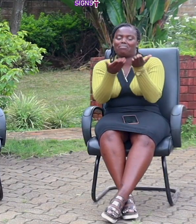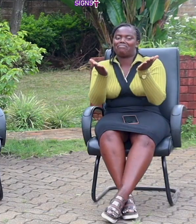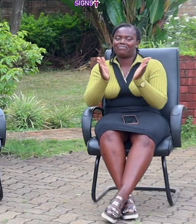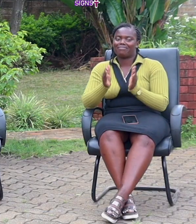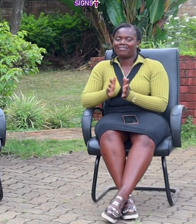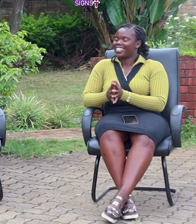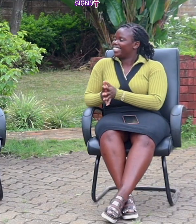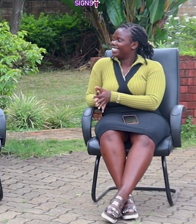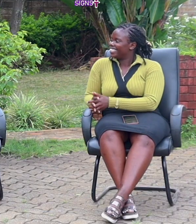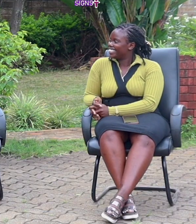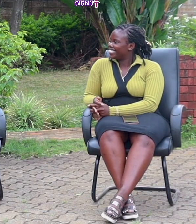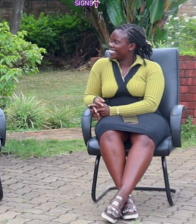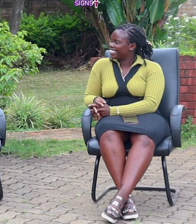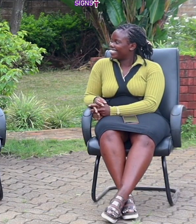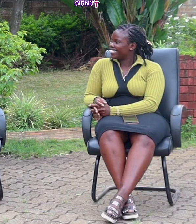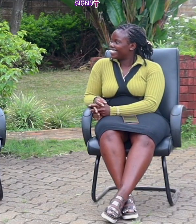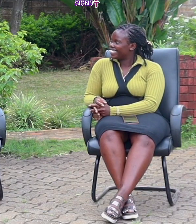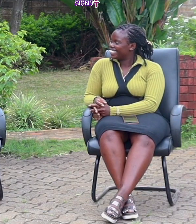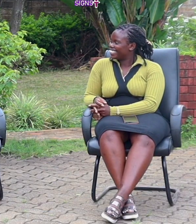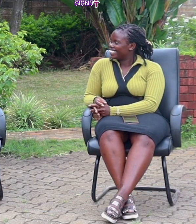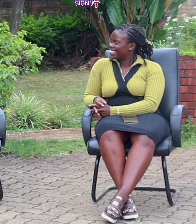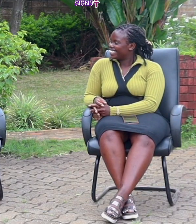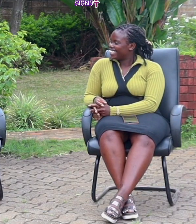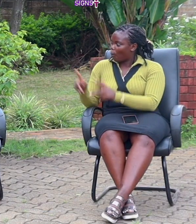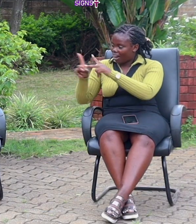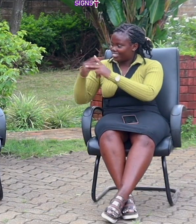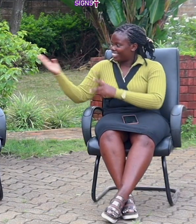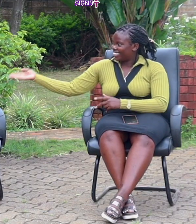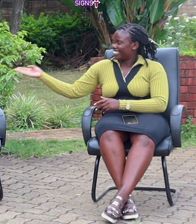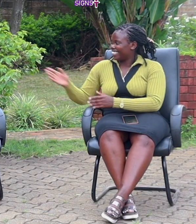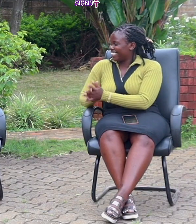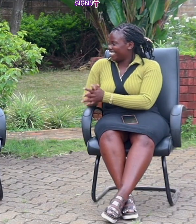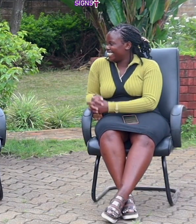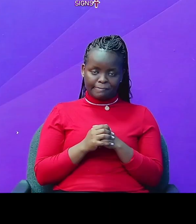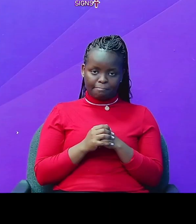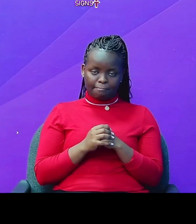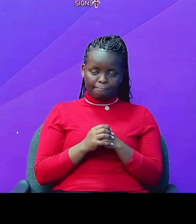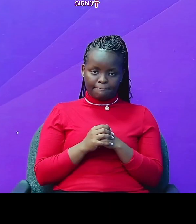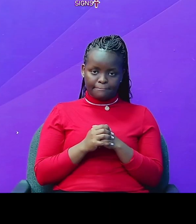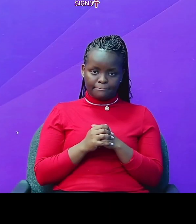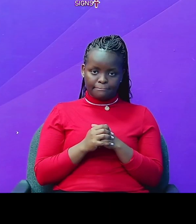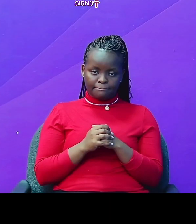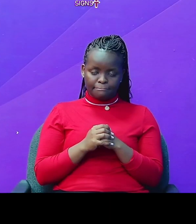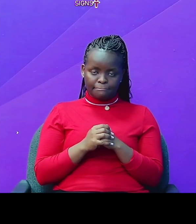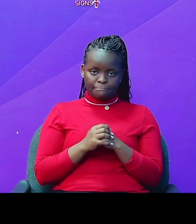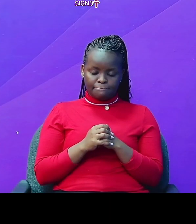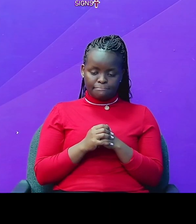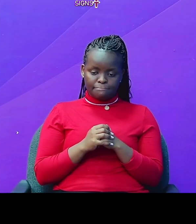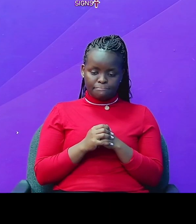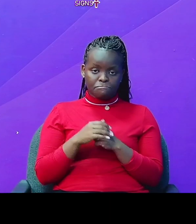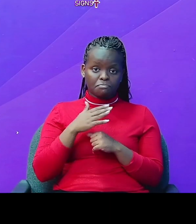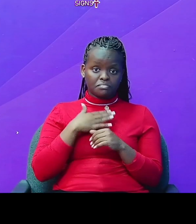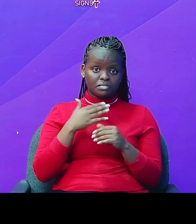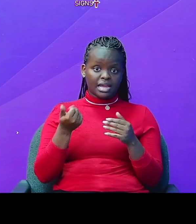final word. Any word you feel like you want to share with the young girls out there. Let's start with Deborah. To my fellow